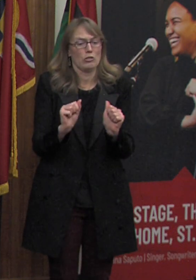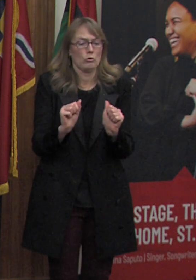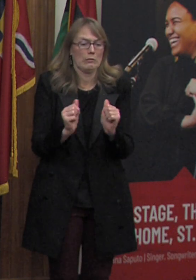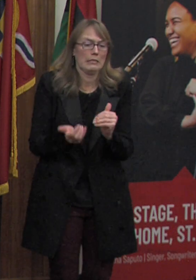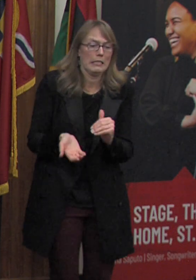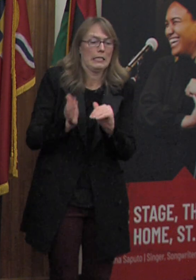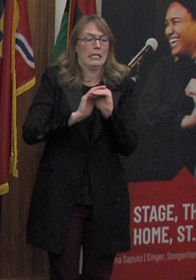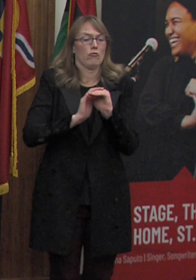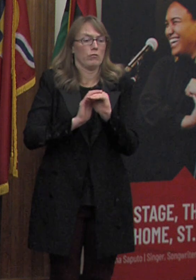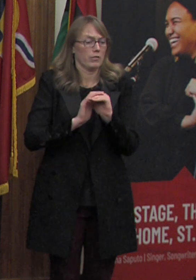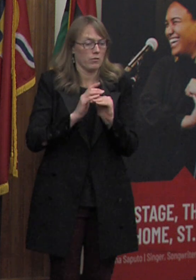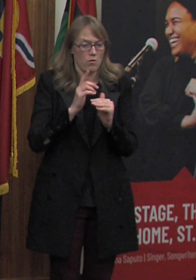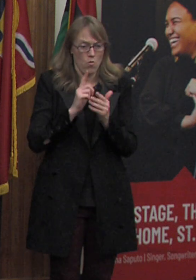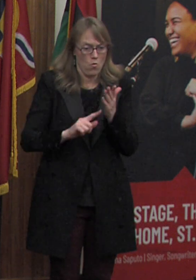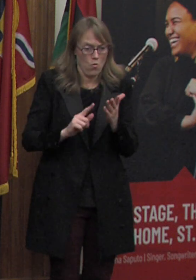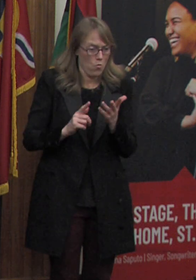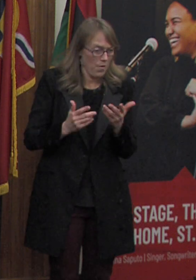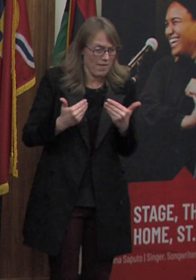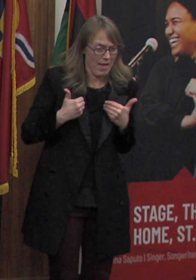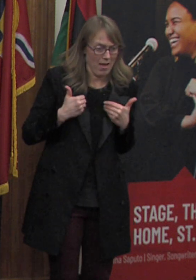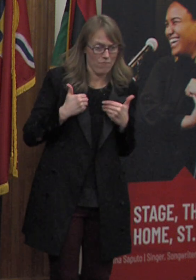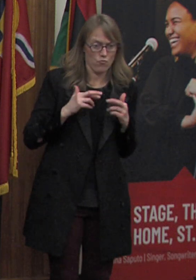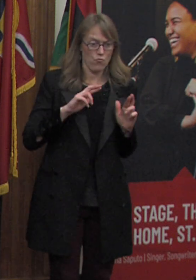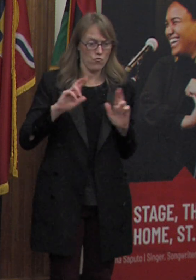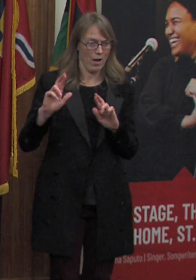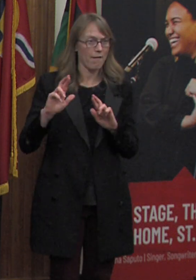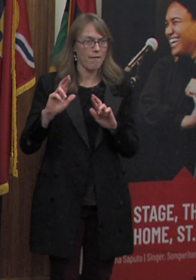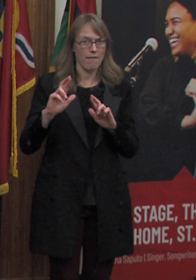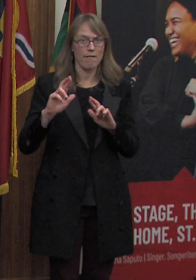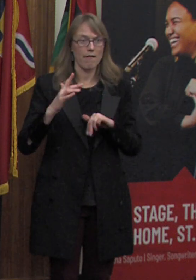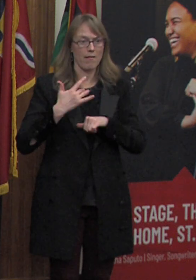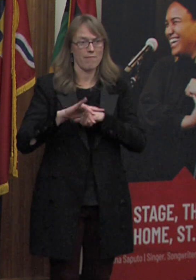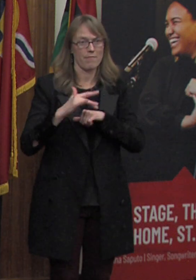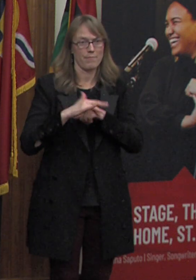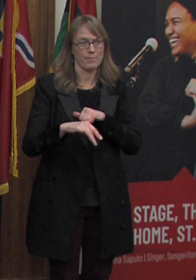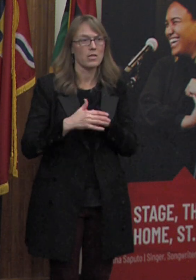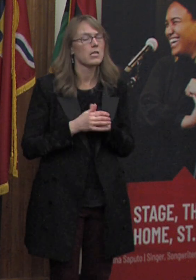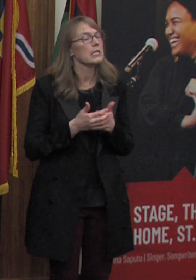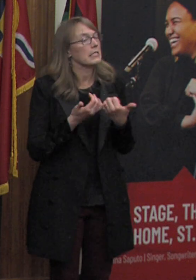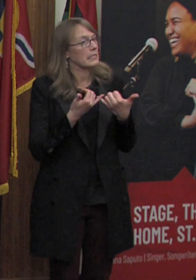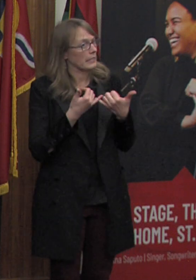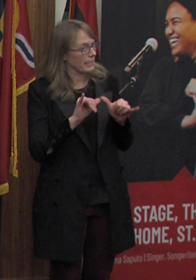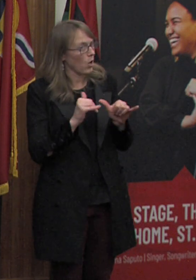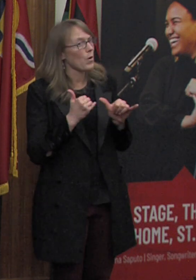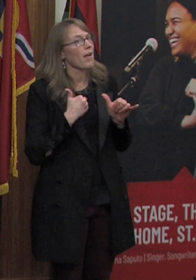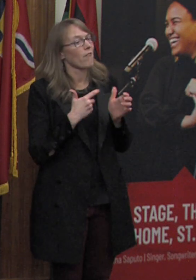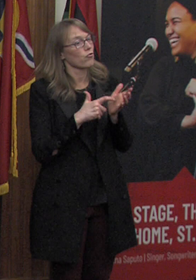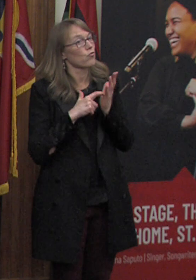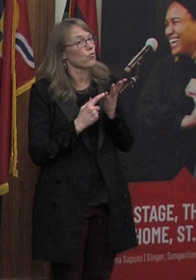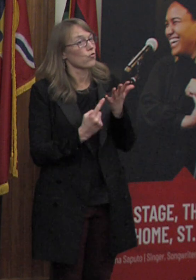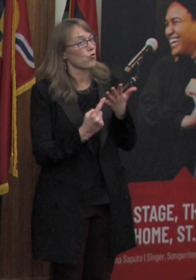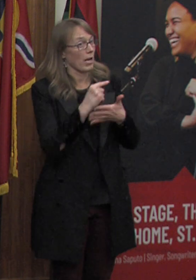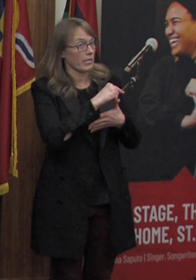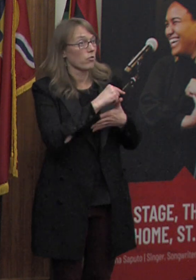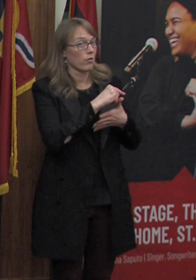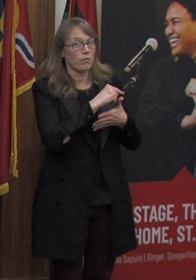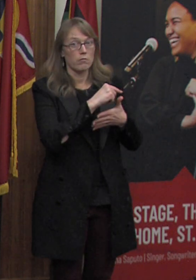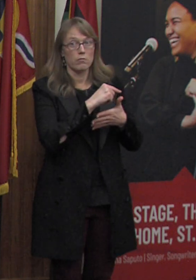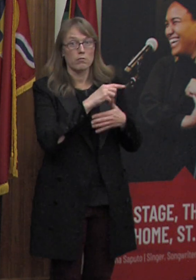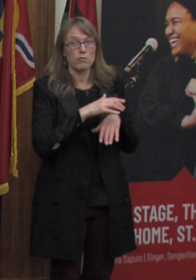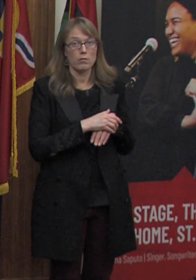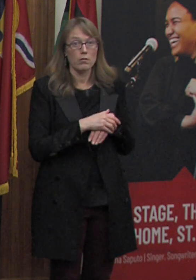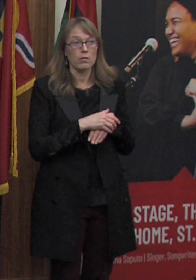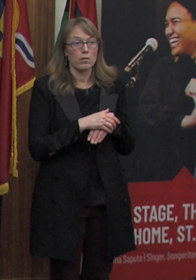be criteria for being tested because you don't want to overrun that system. So that criteria is